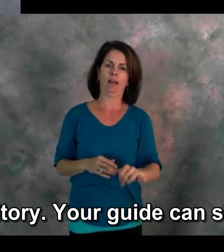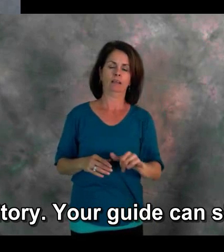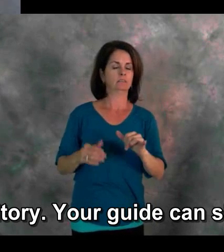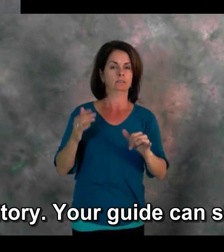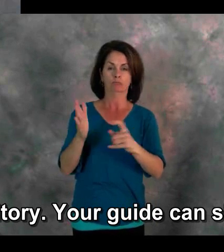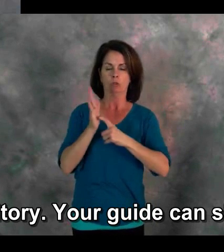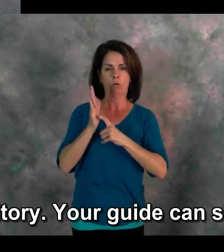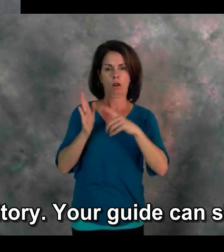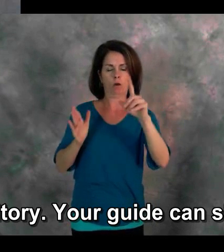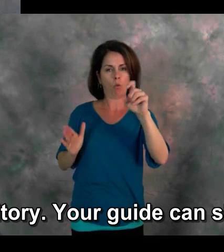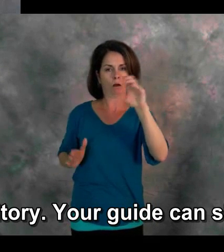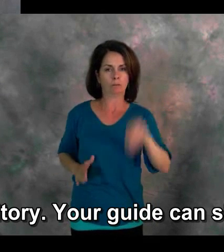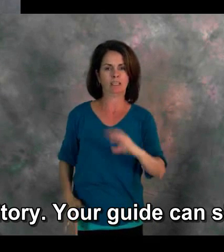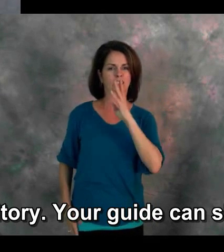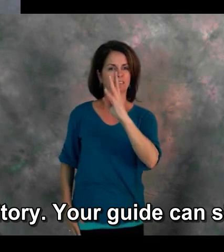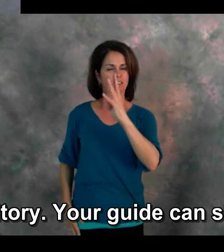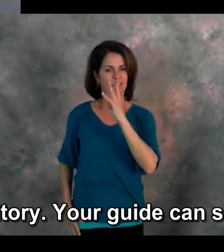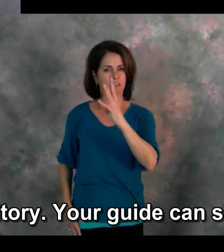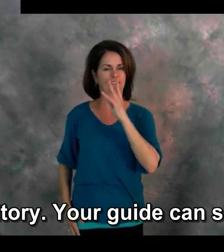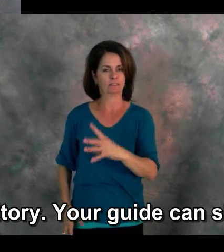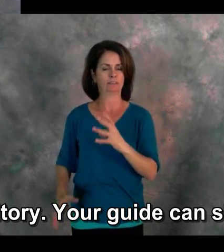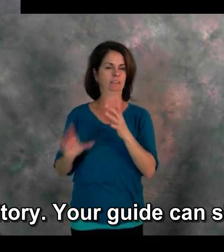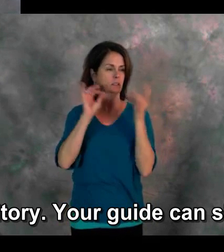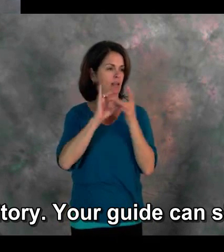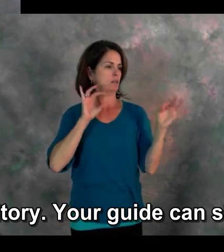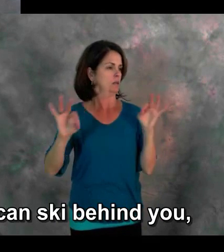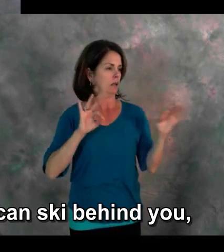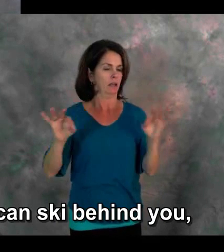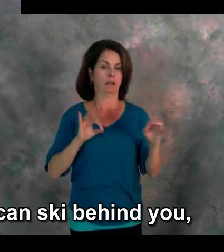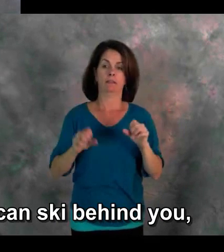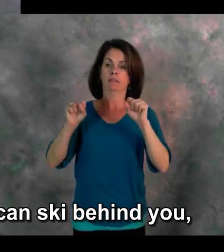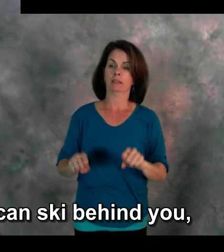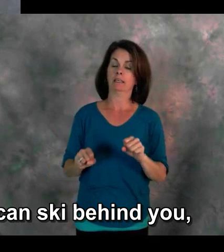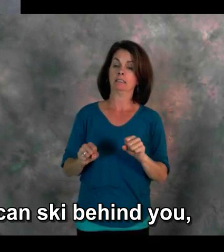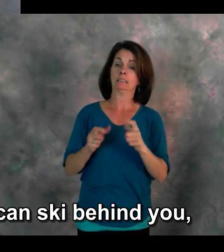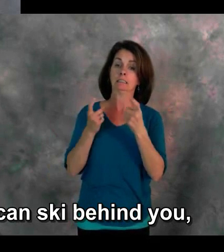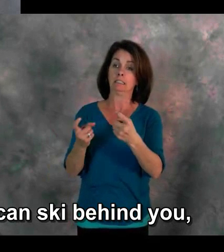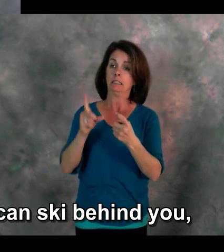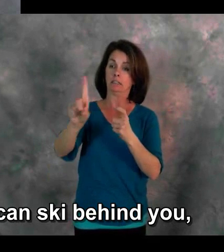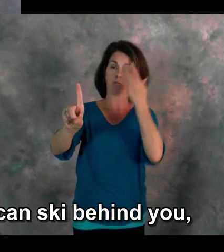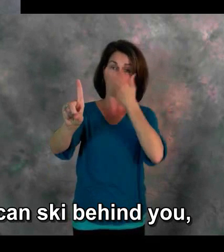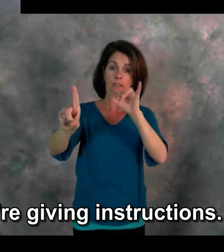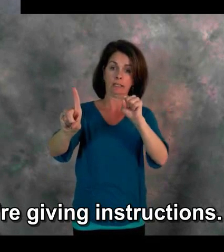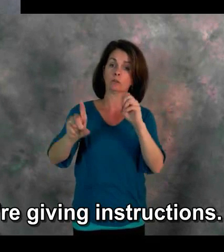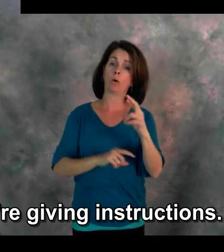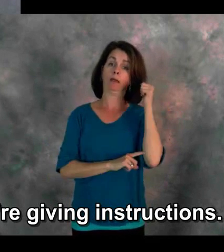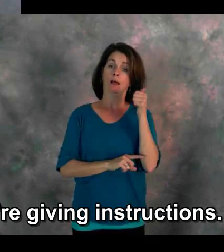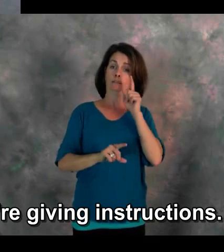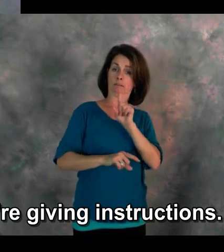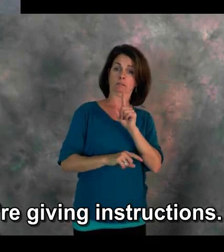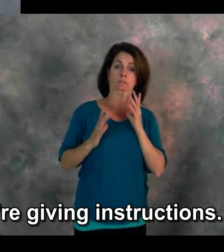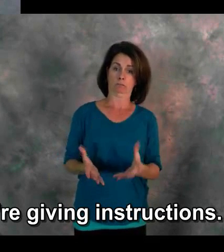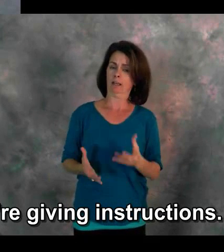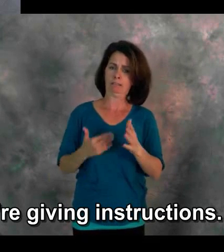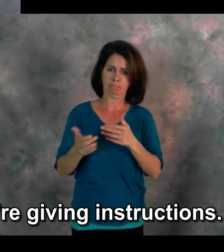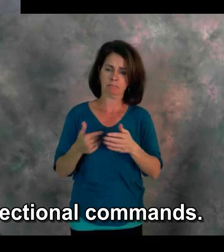It's going to be 100% auditory. Your guide can ski in front of you, they can ski behind you, but the whole time they're